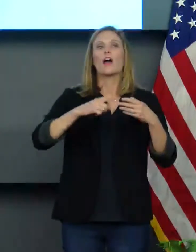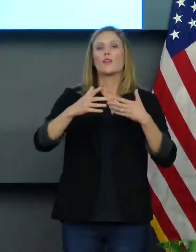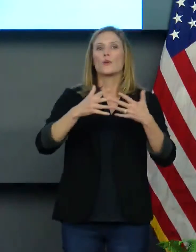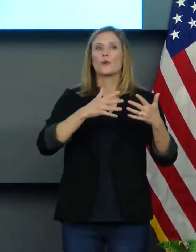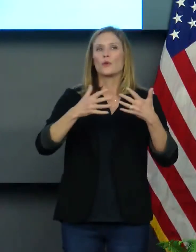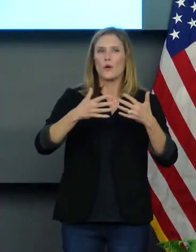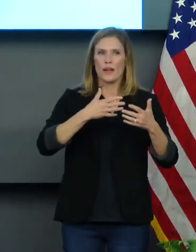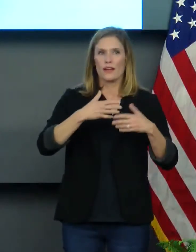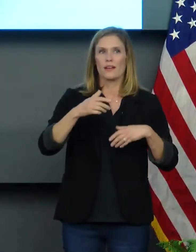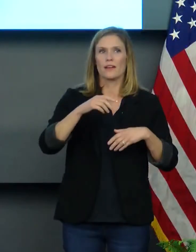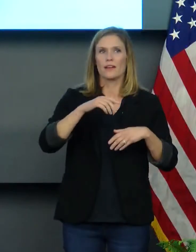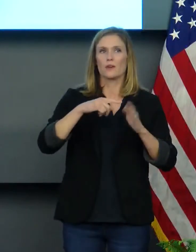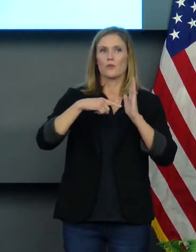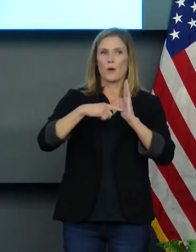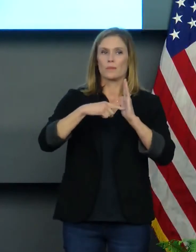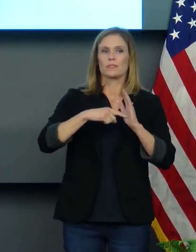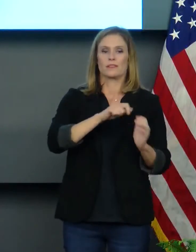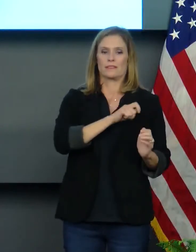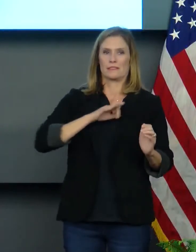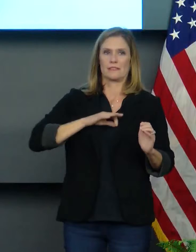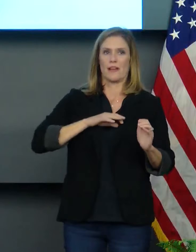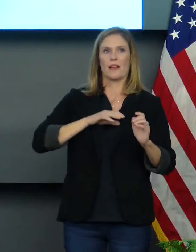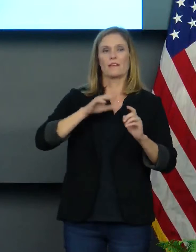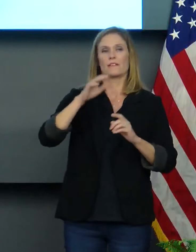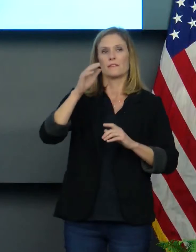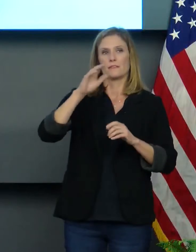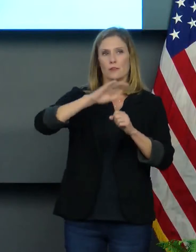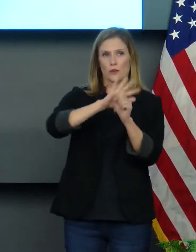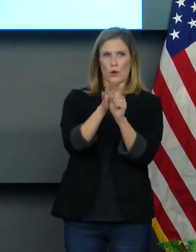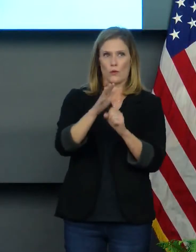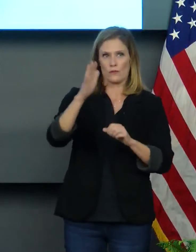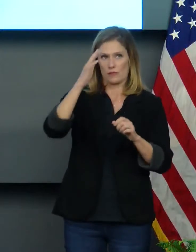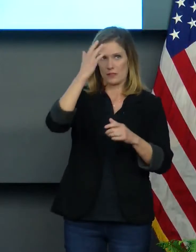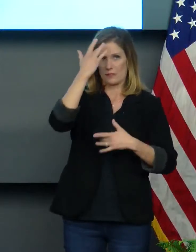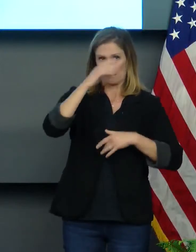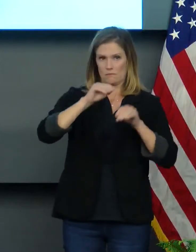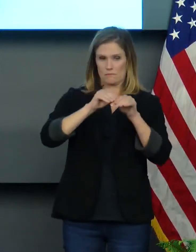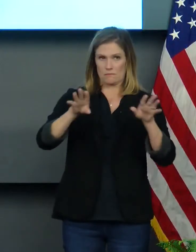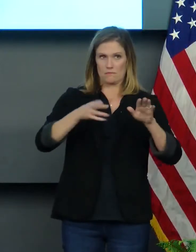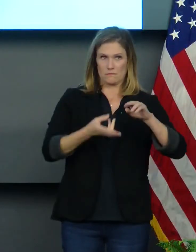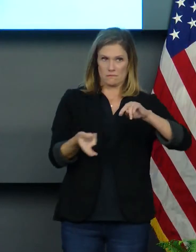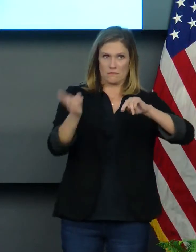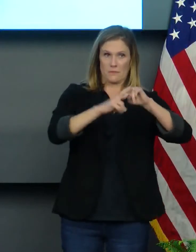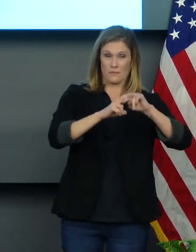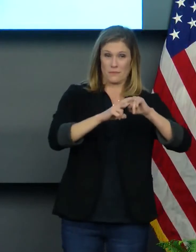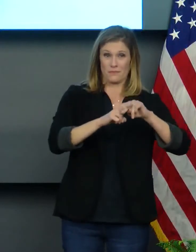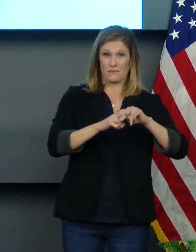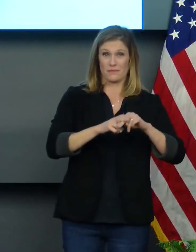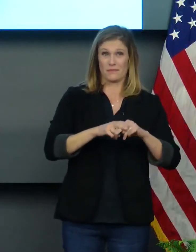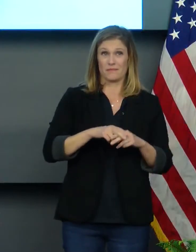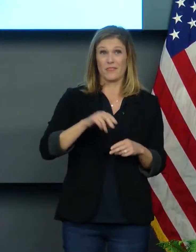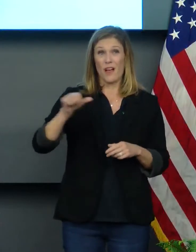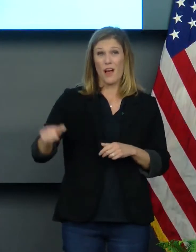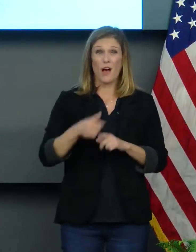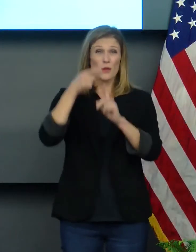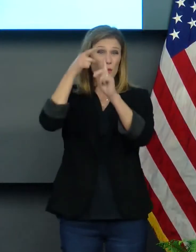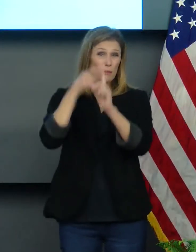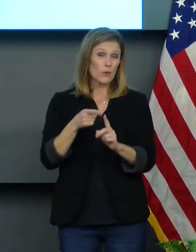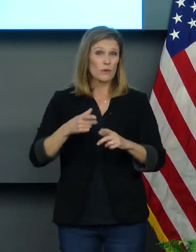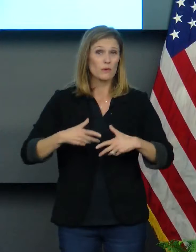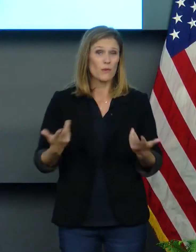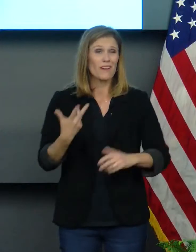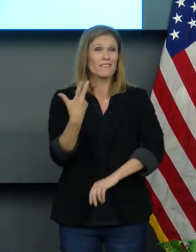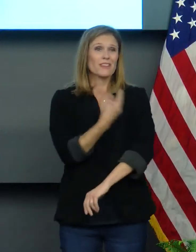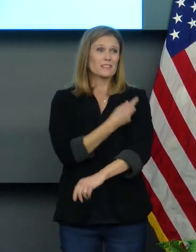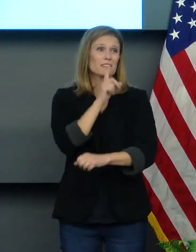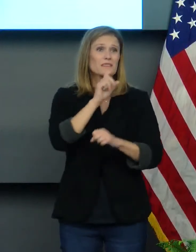up. But the other takeaway of this is our vaccines are working, and they're doing